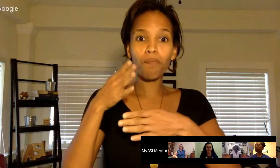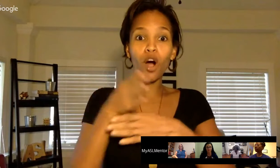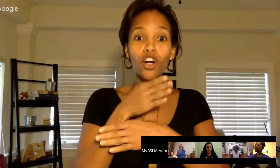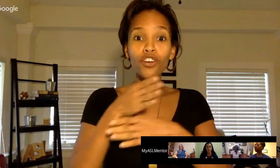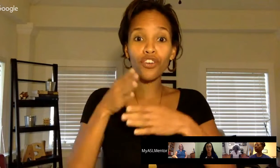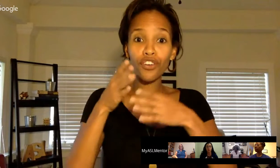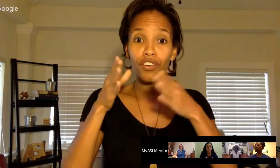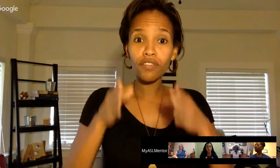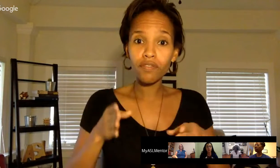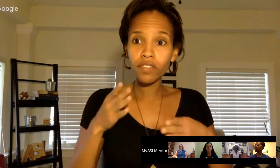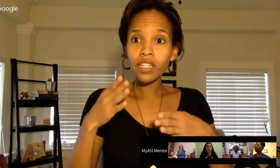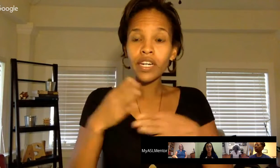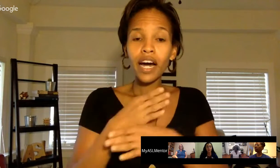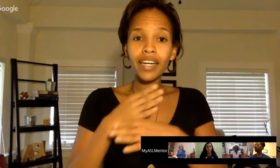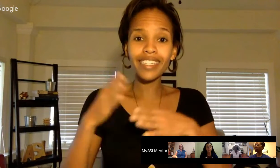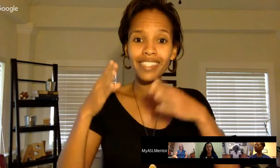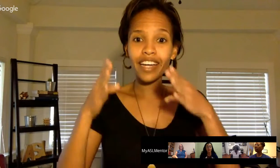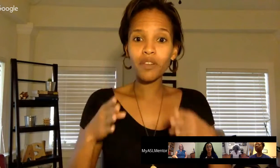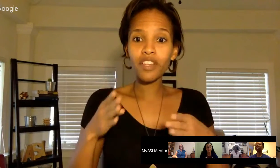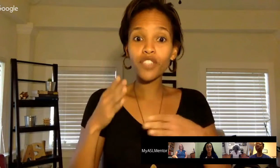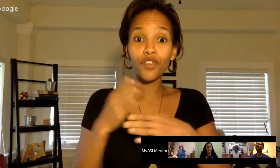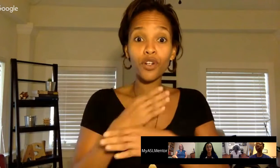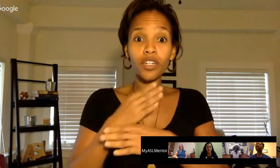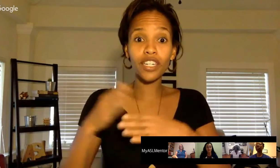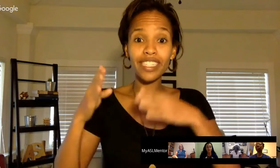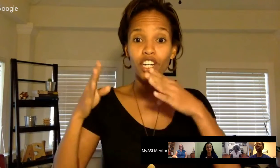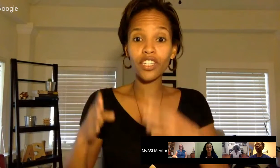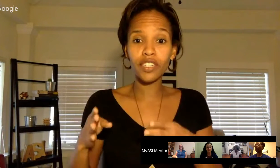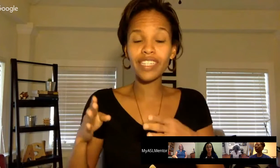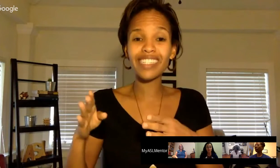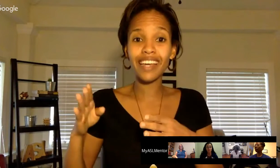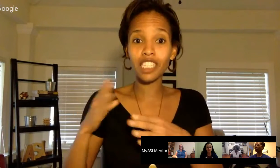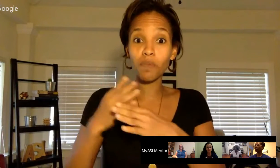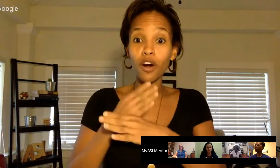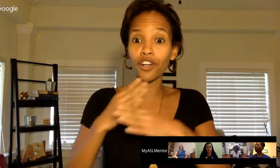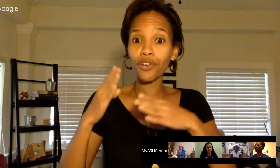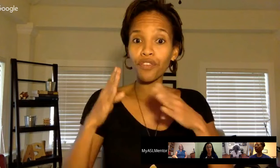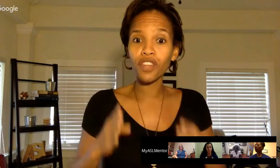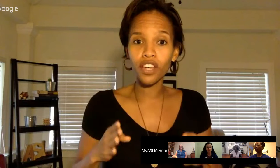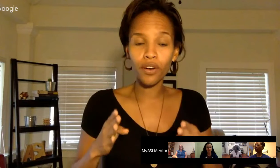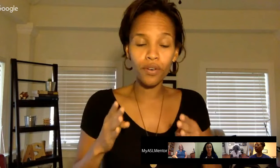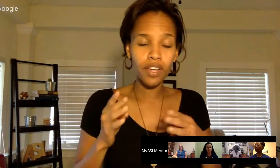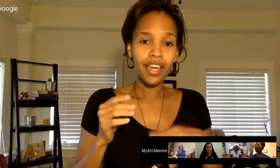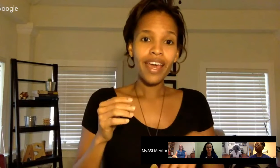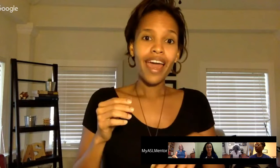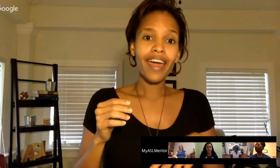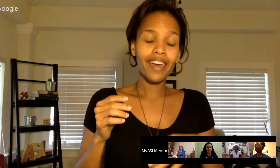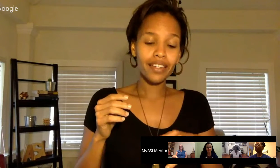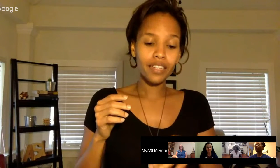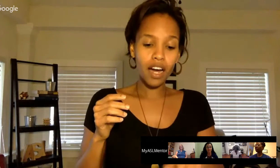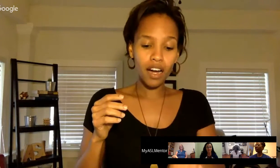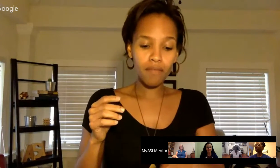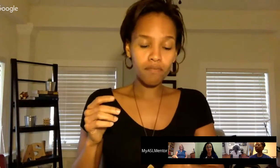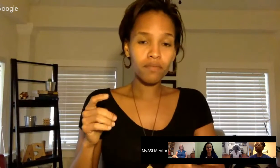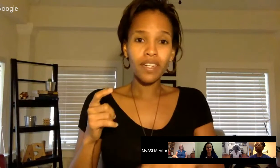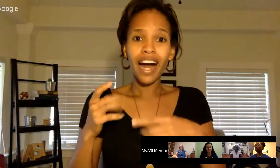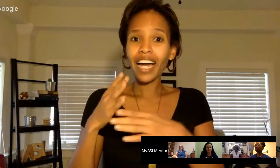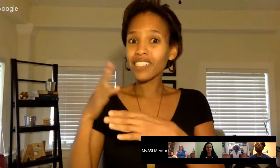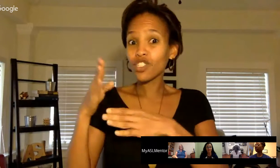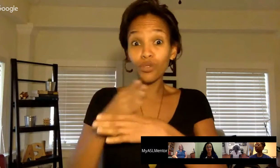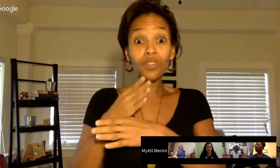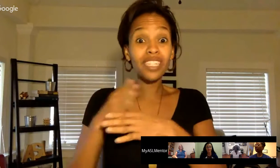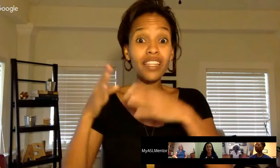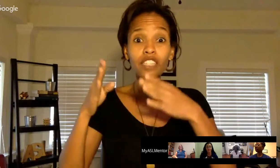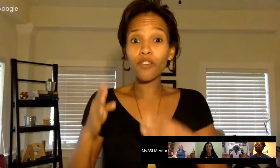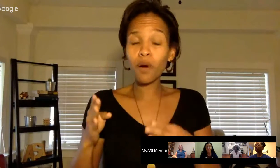about partner. He signed this for his dance partner in the video, and